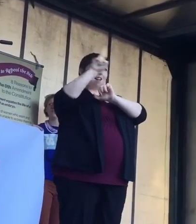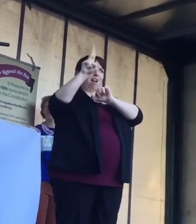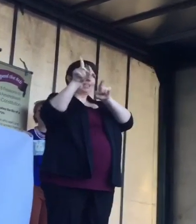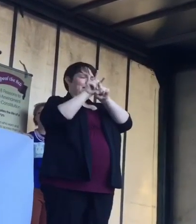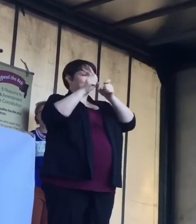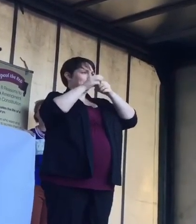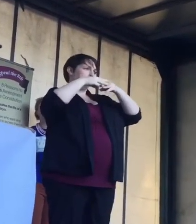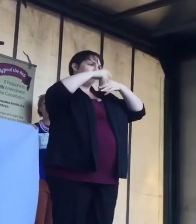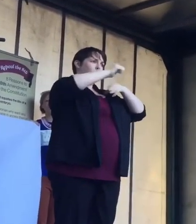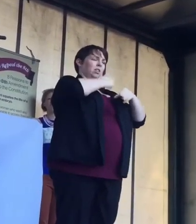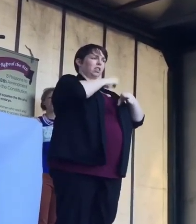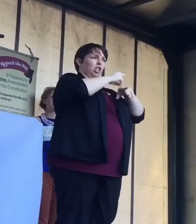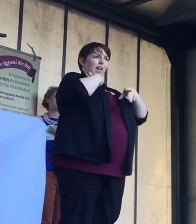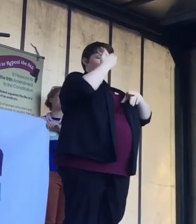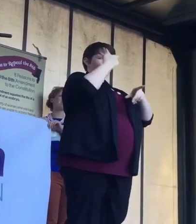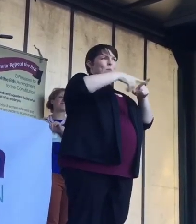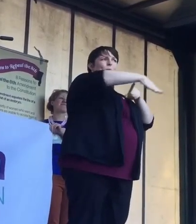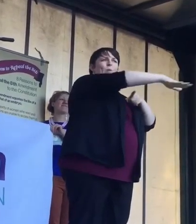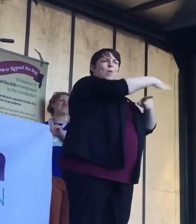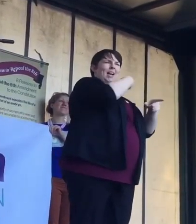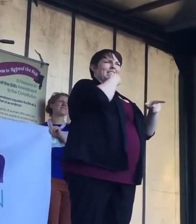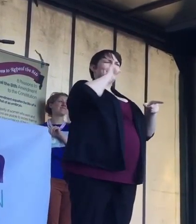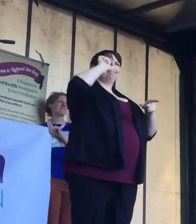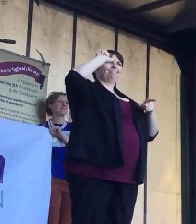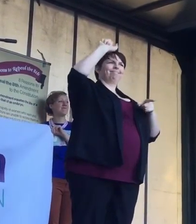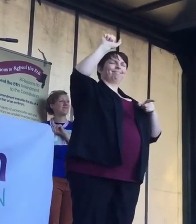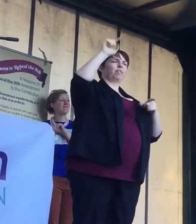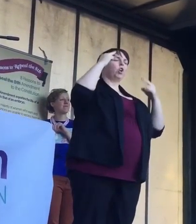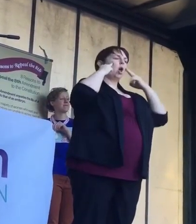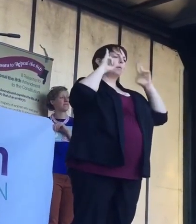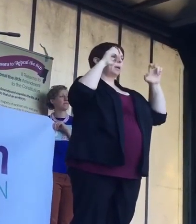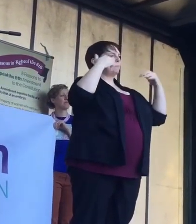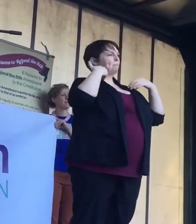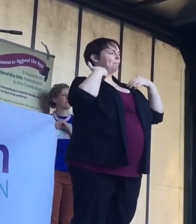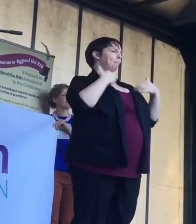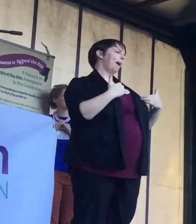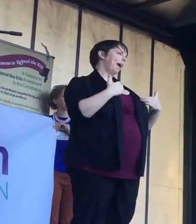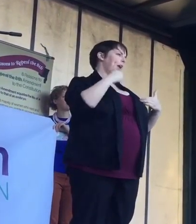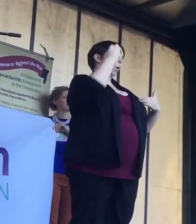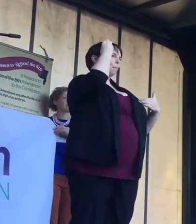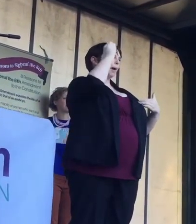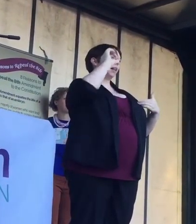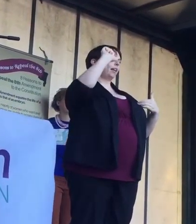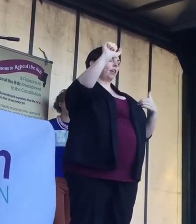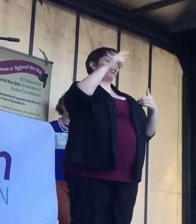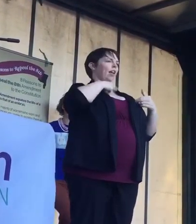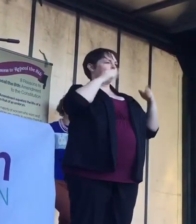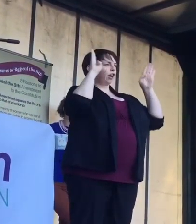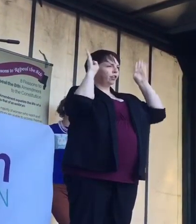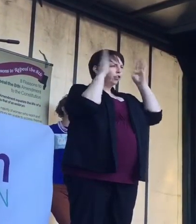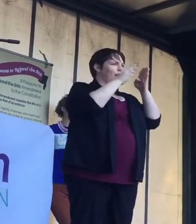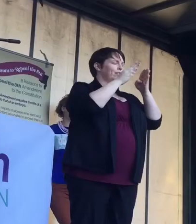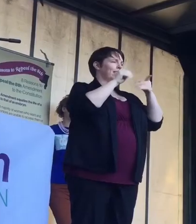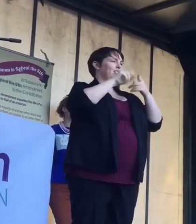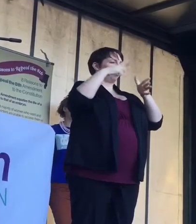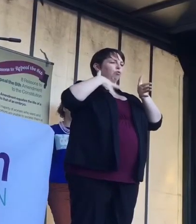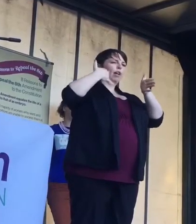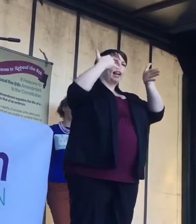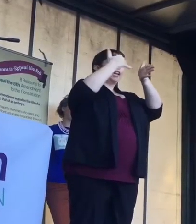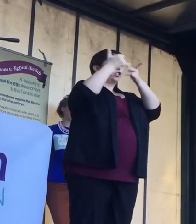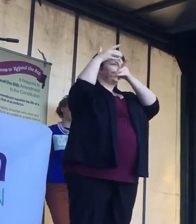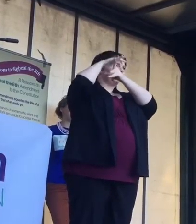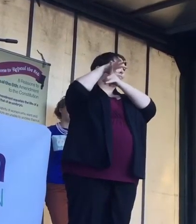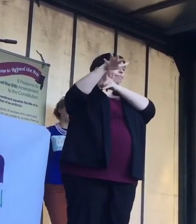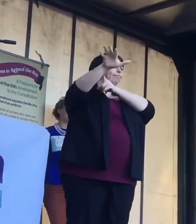doctors we know. We said that's a usually male voice, it's a conservative voice, and it's a religious